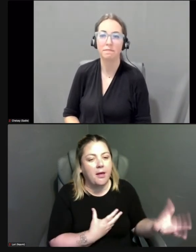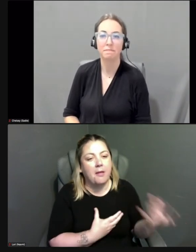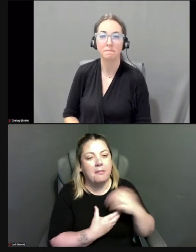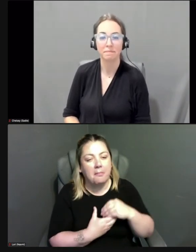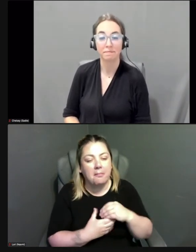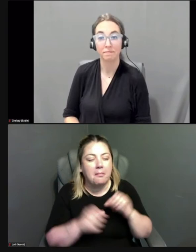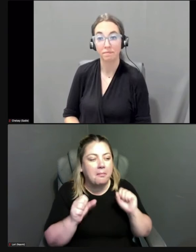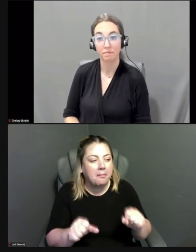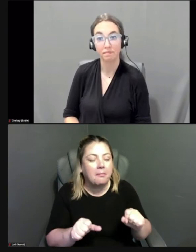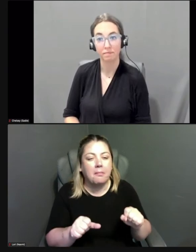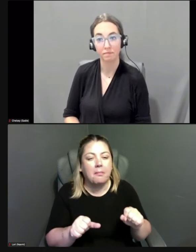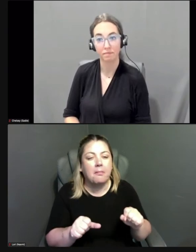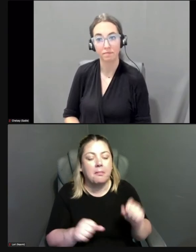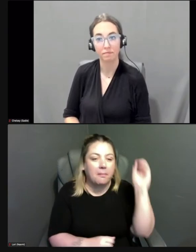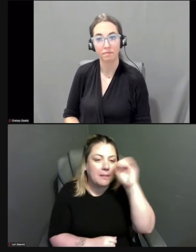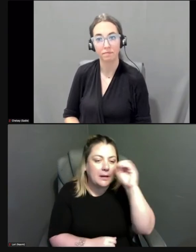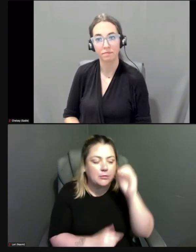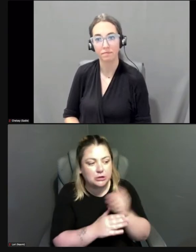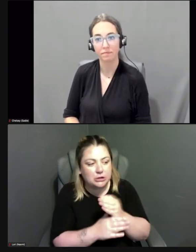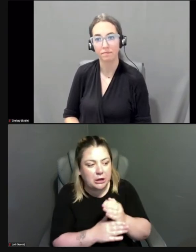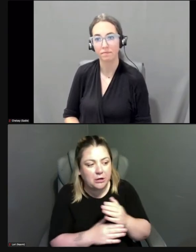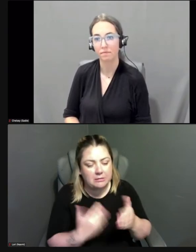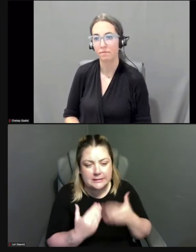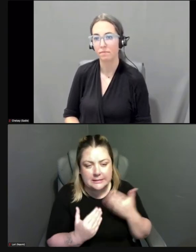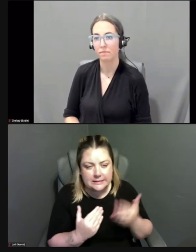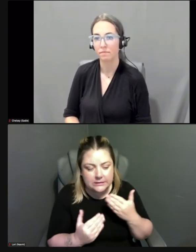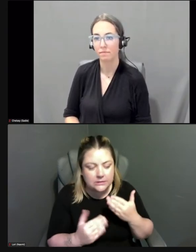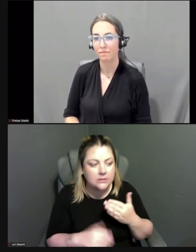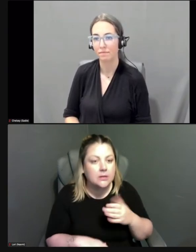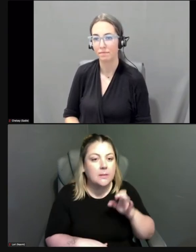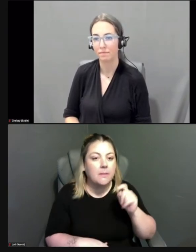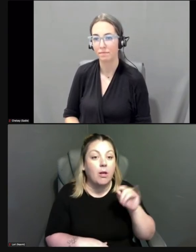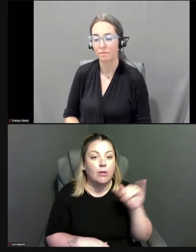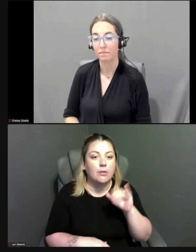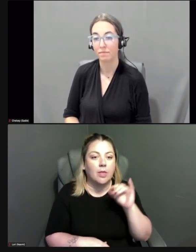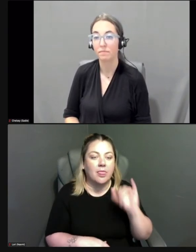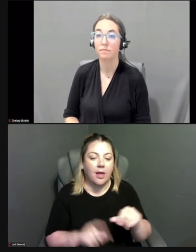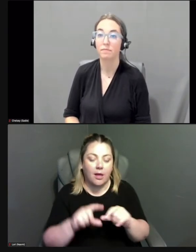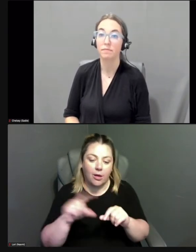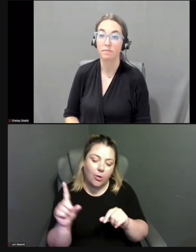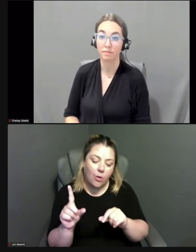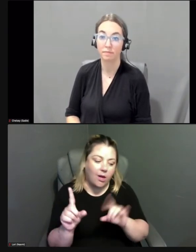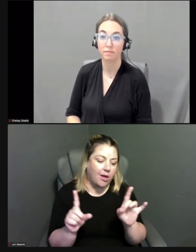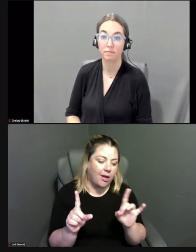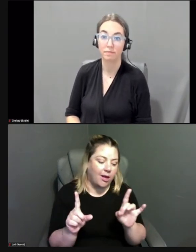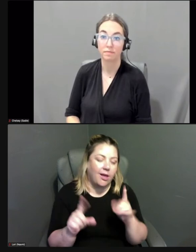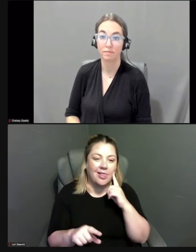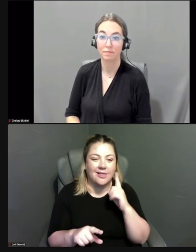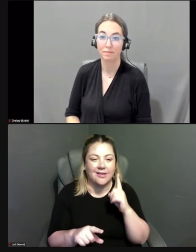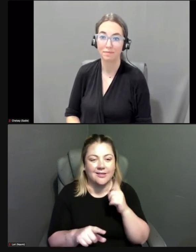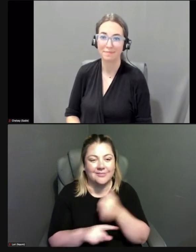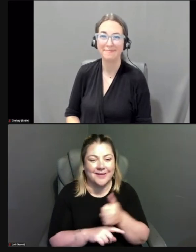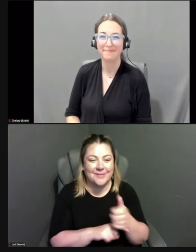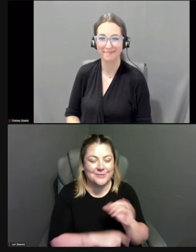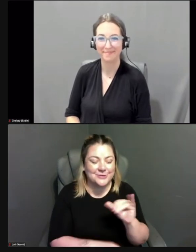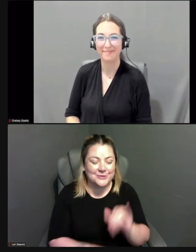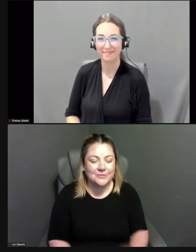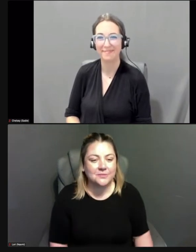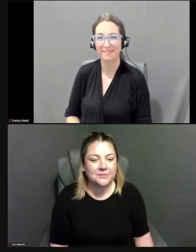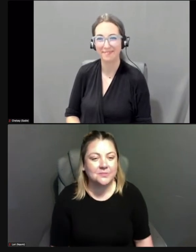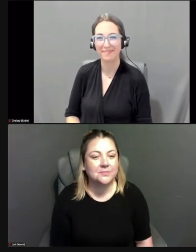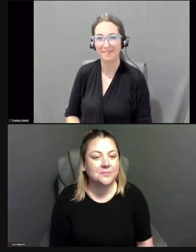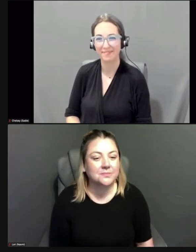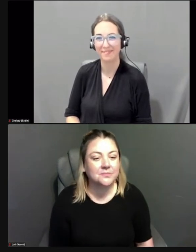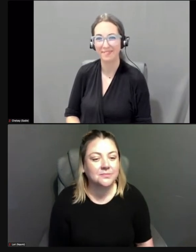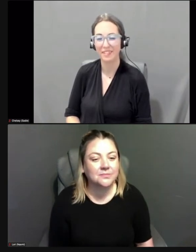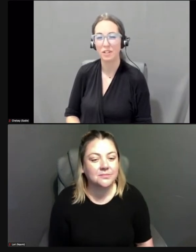express opinions, but I think a lot of that has to do with those wings also. Yeah. So on the 4 tendencies, what is your